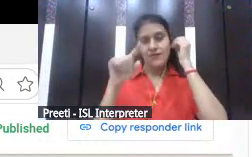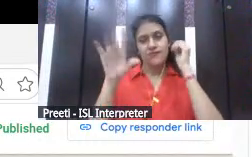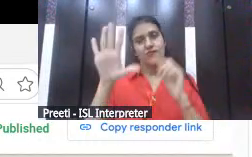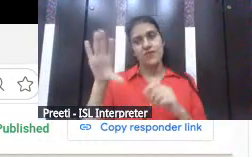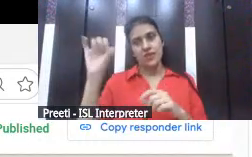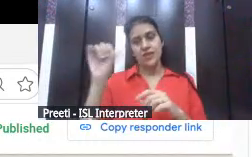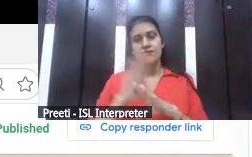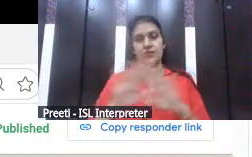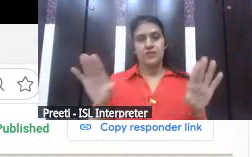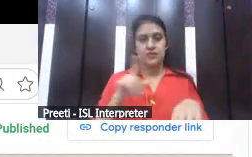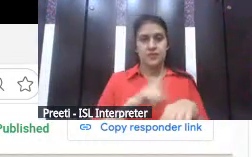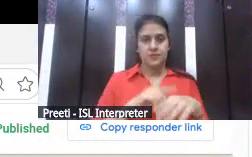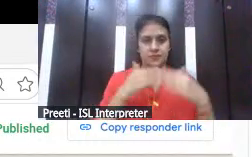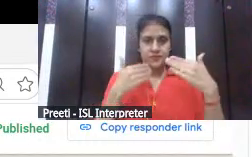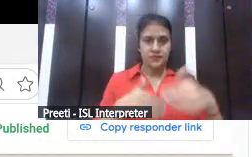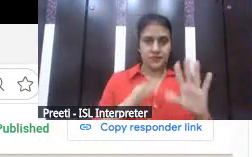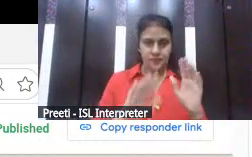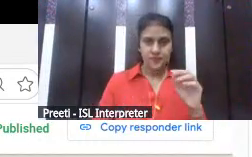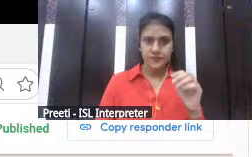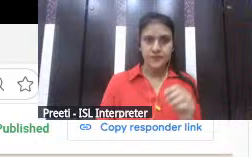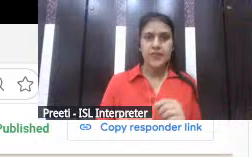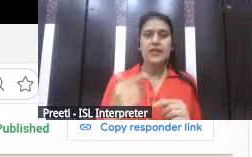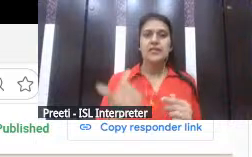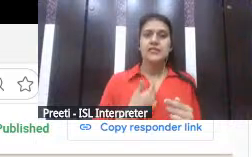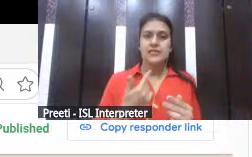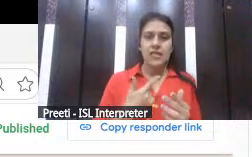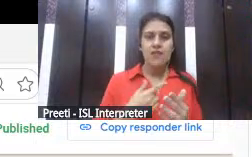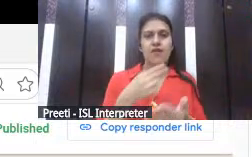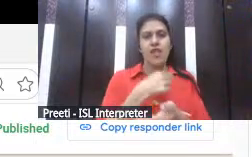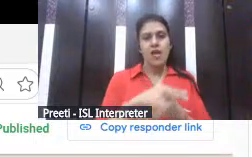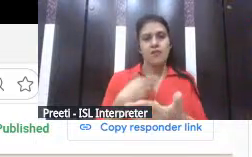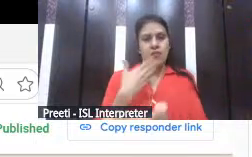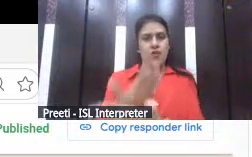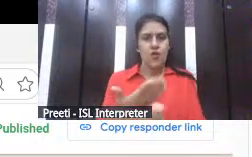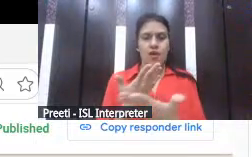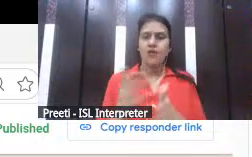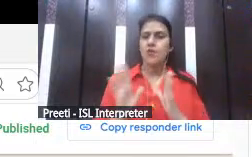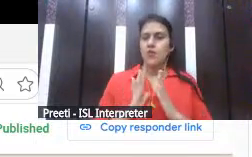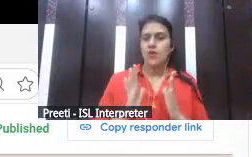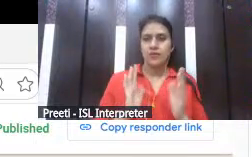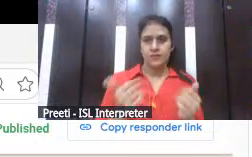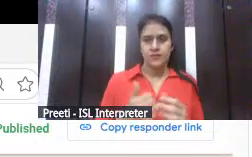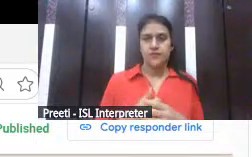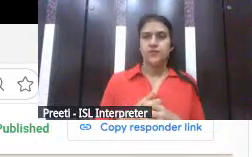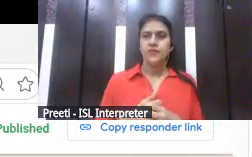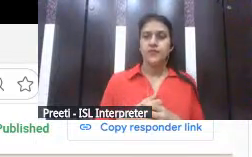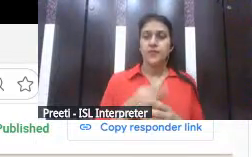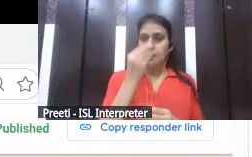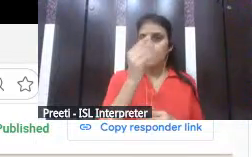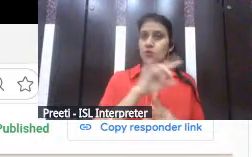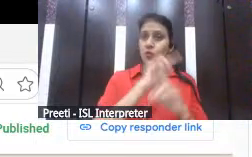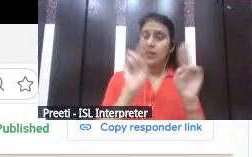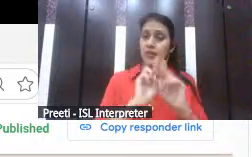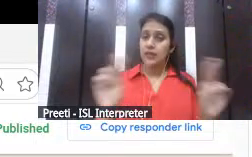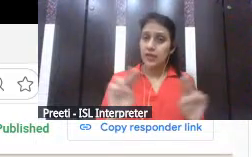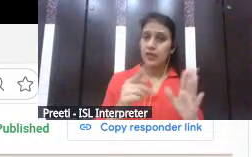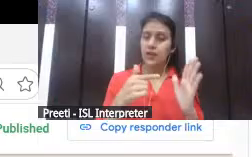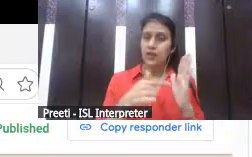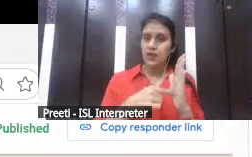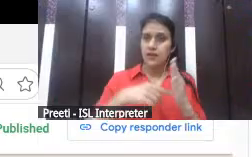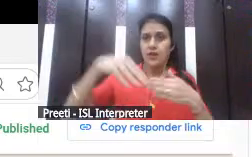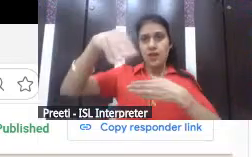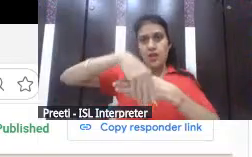may know and fill the form accordingly. Please keep ready to upload. Please be ready to upload